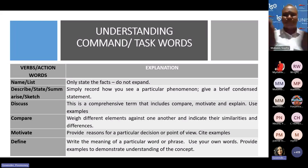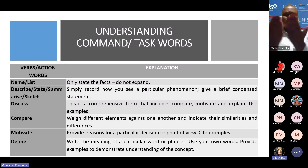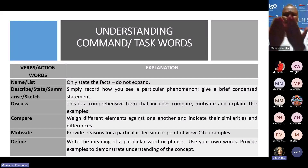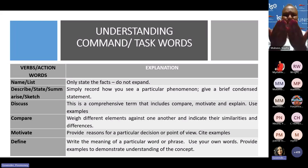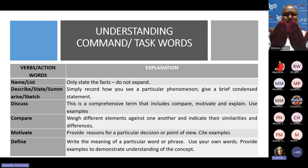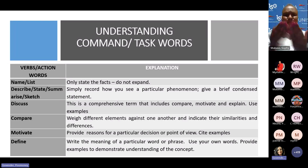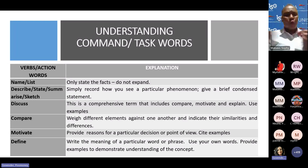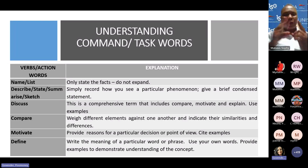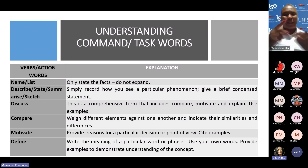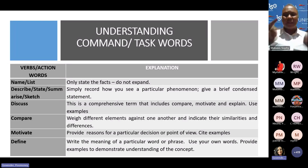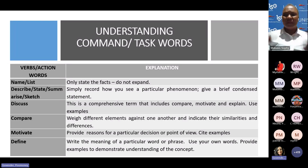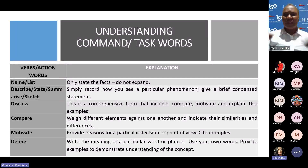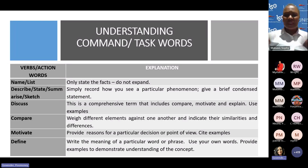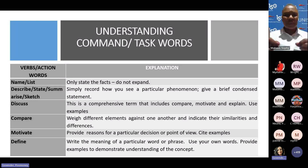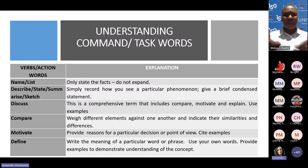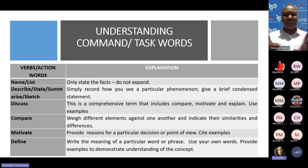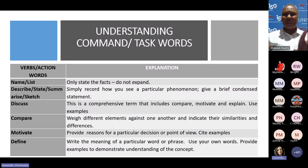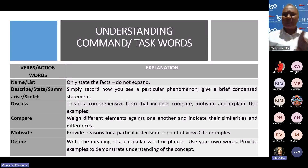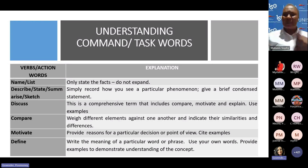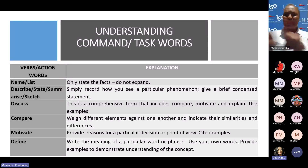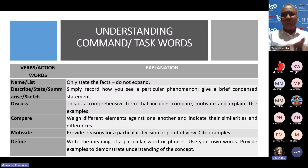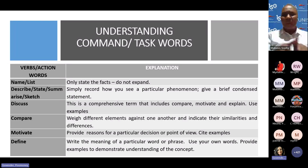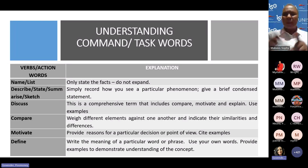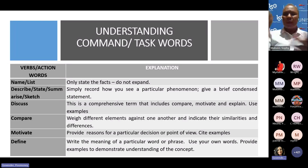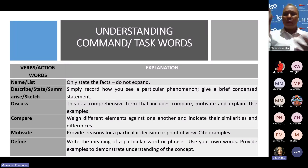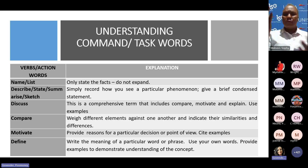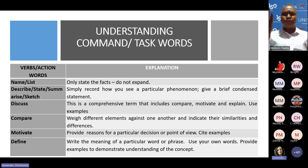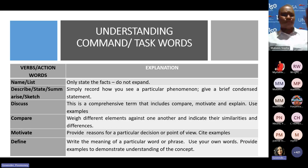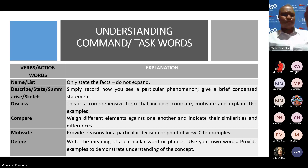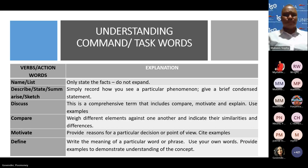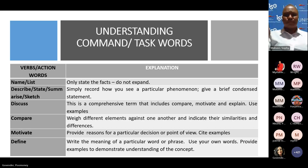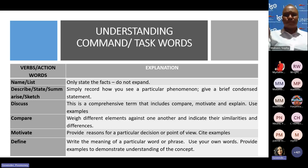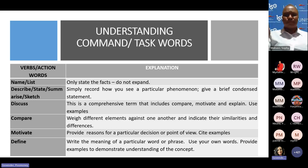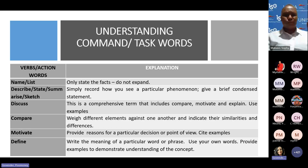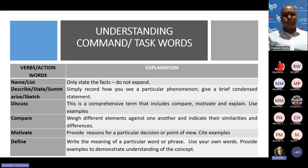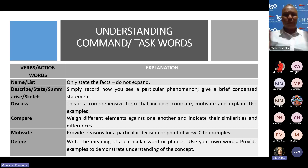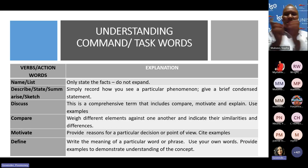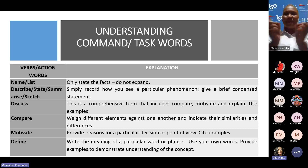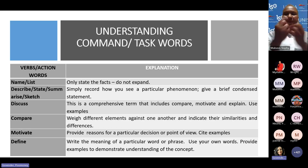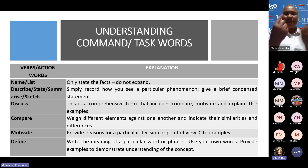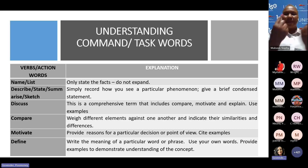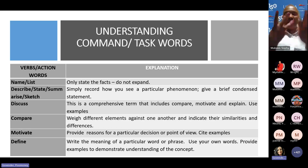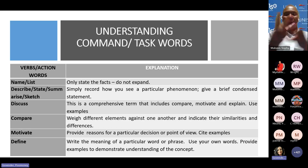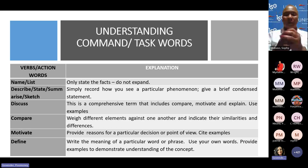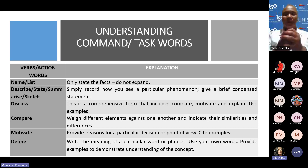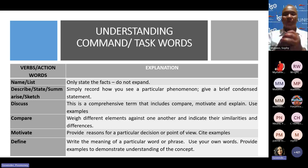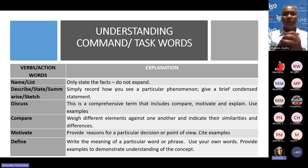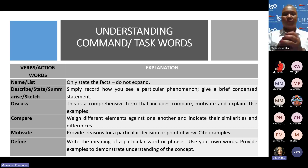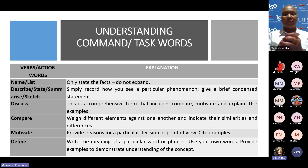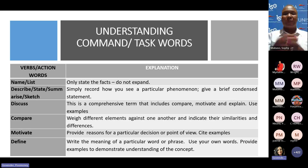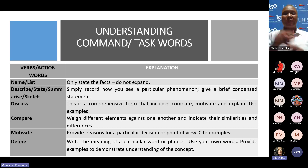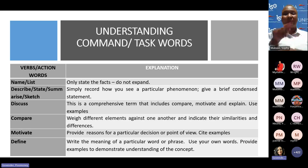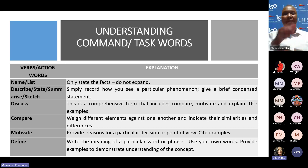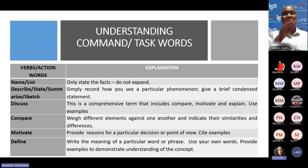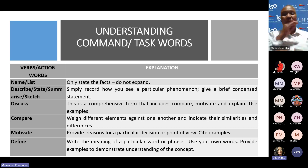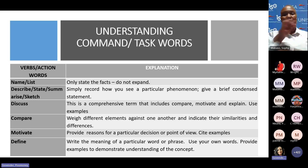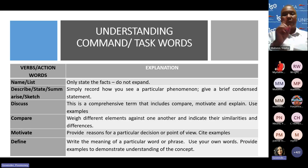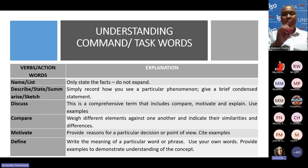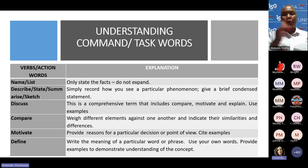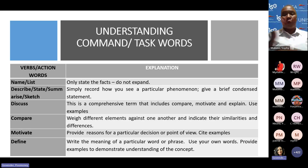at similarities, you weigh the different elements against each other. Right, that's what compare